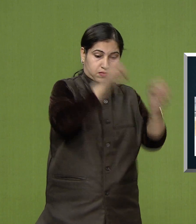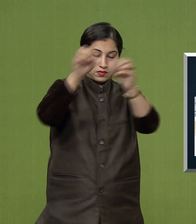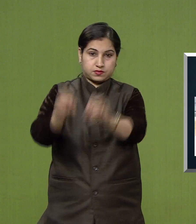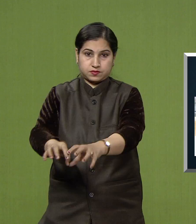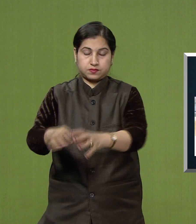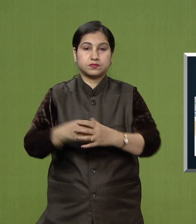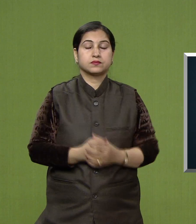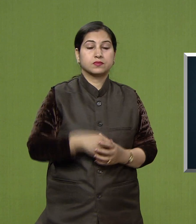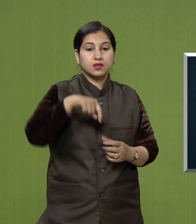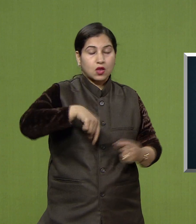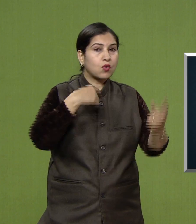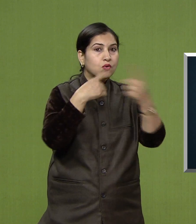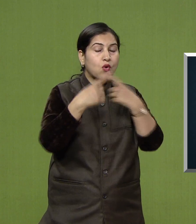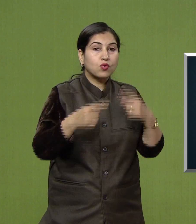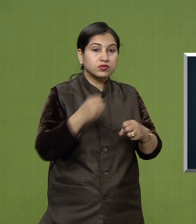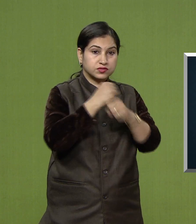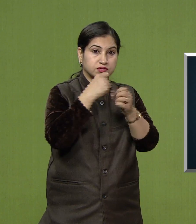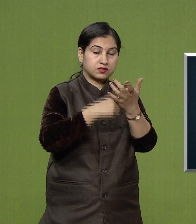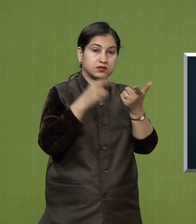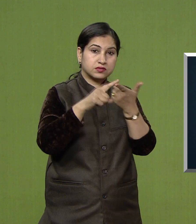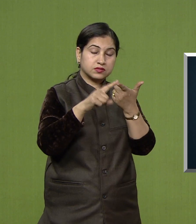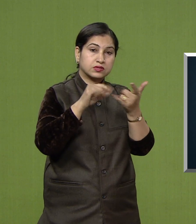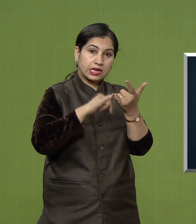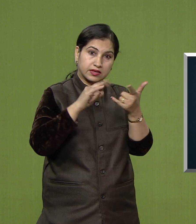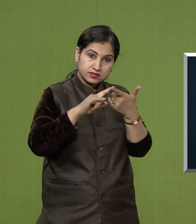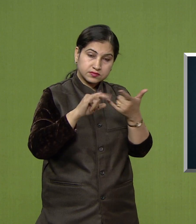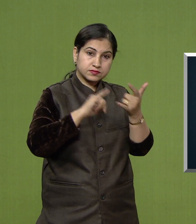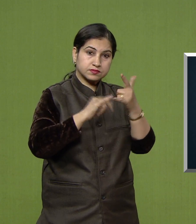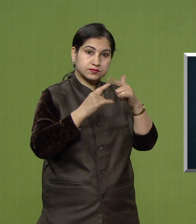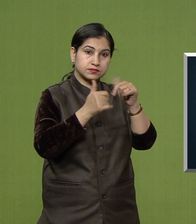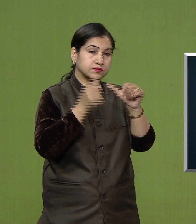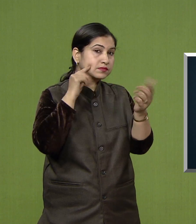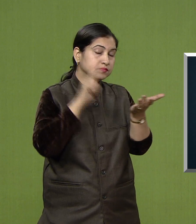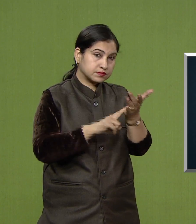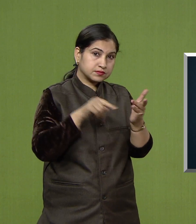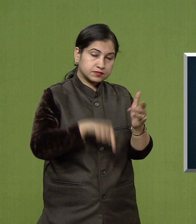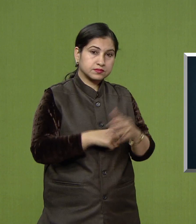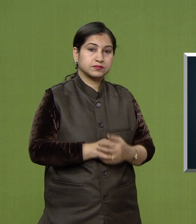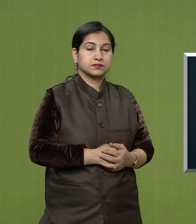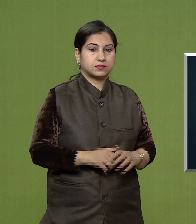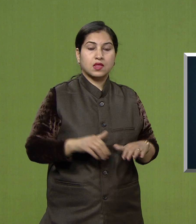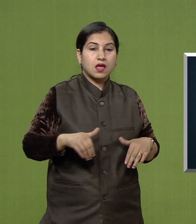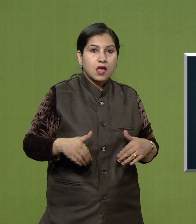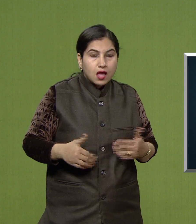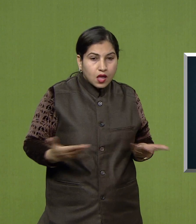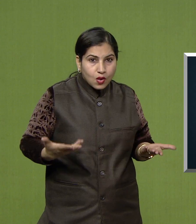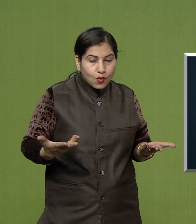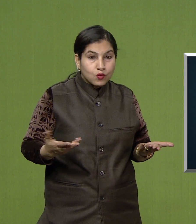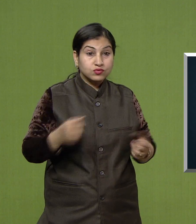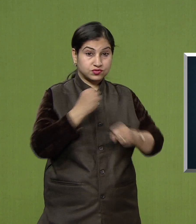Now we will talk about grease stains. Or we can say, how can we remove